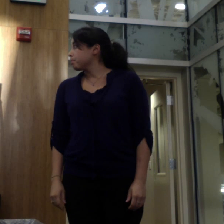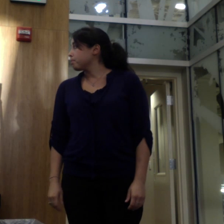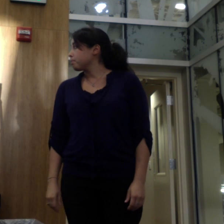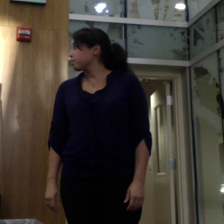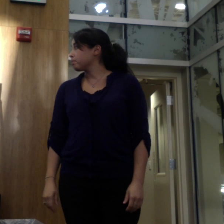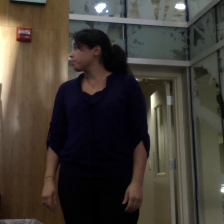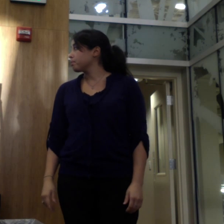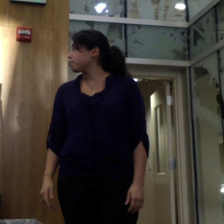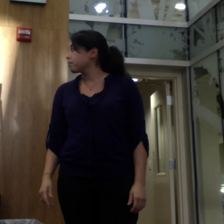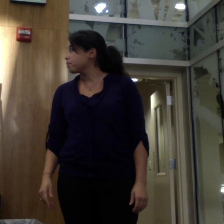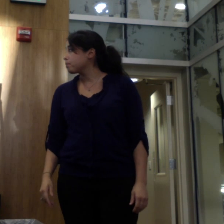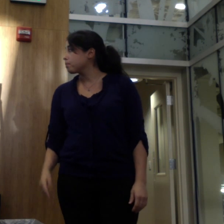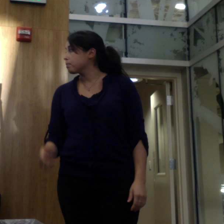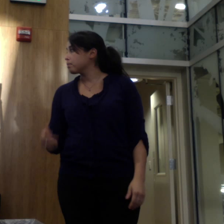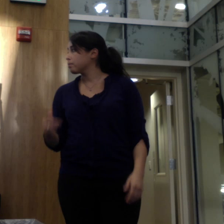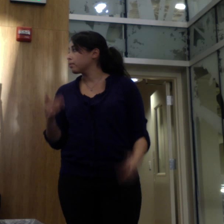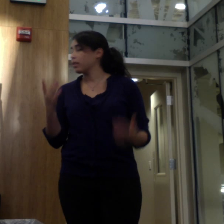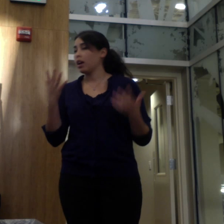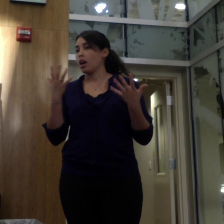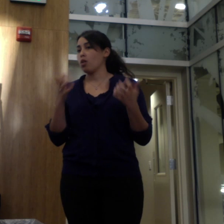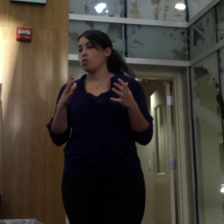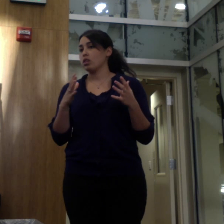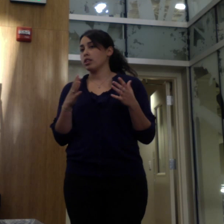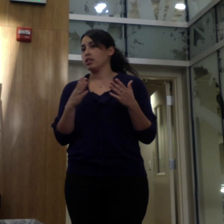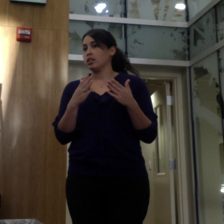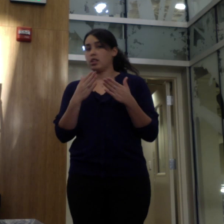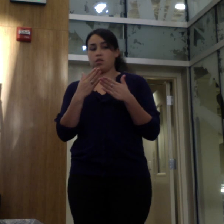I'm going to break it up into